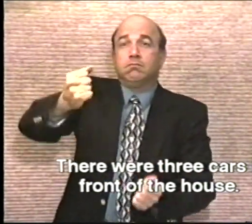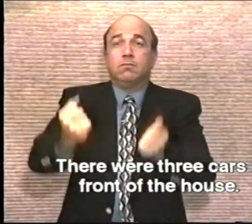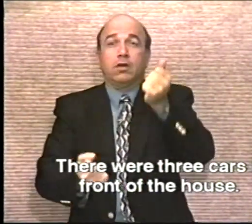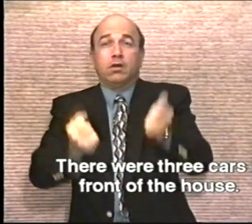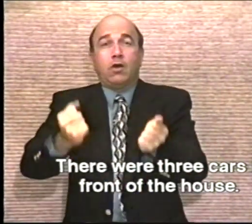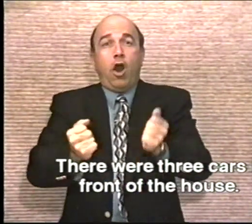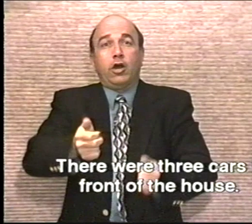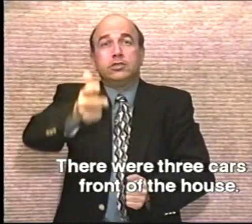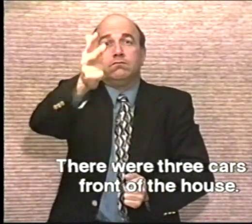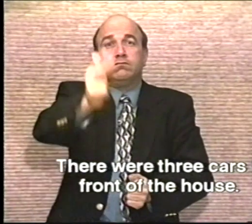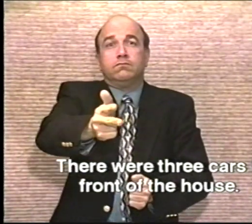car.